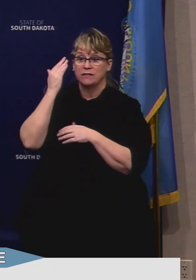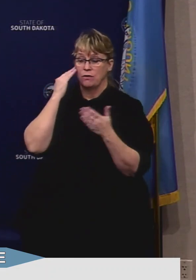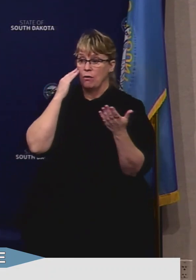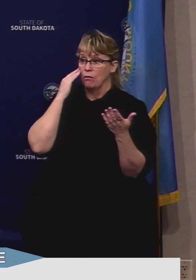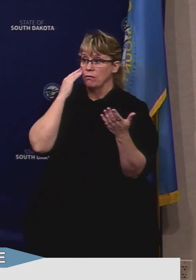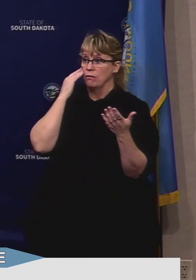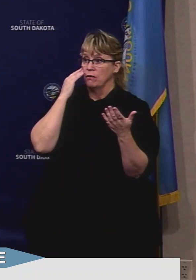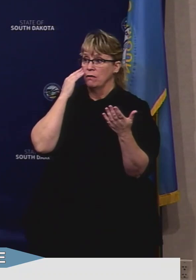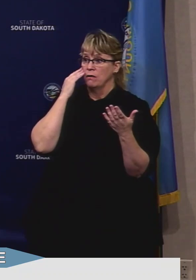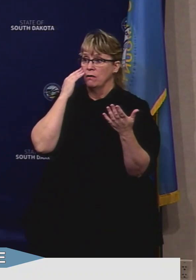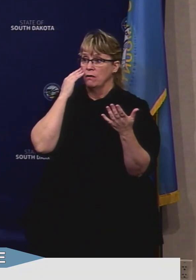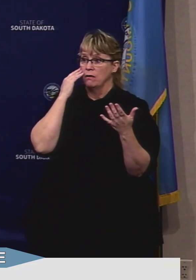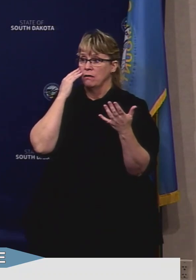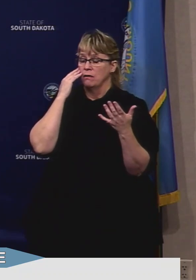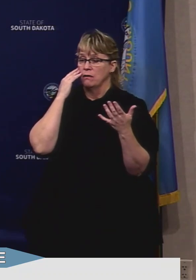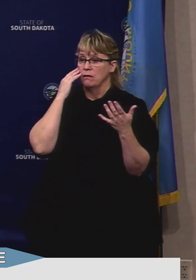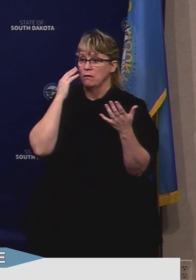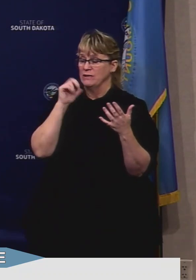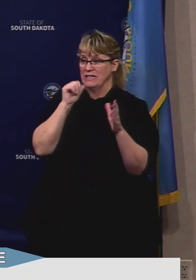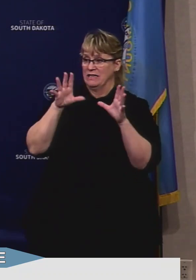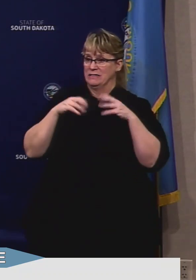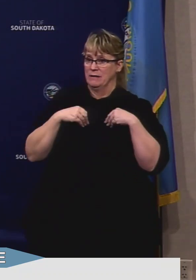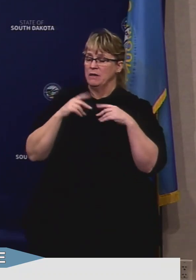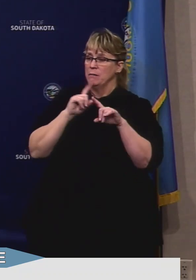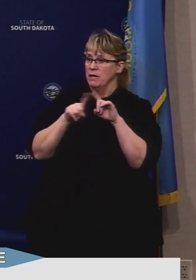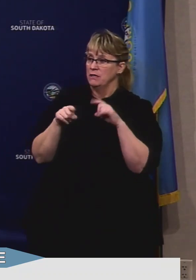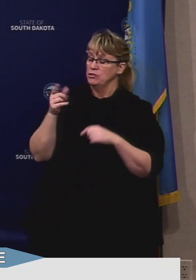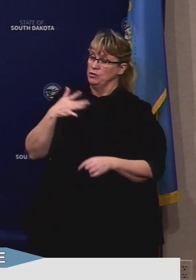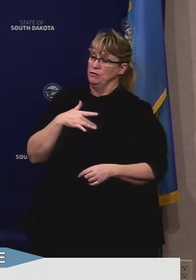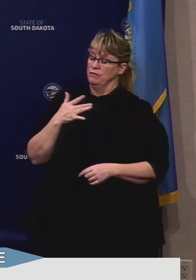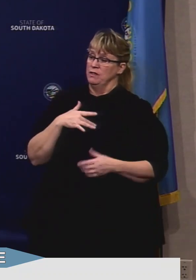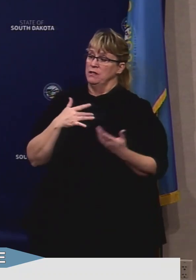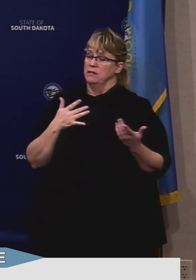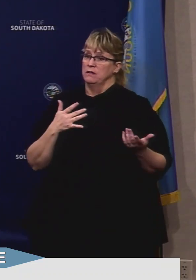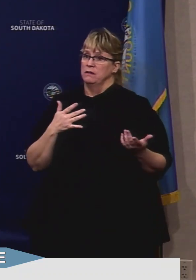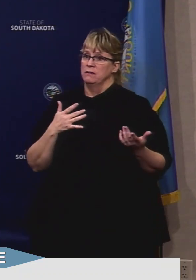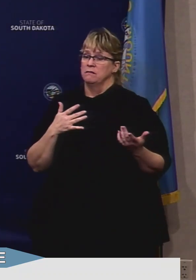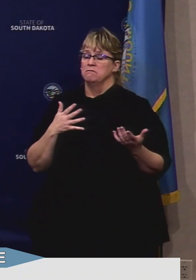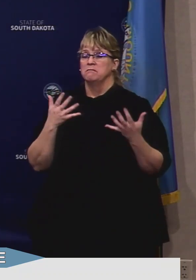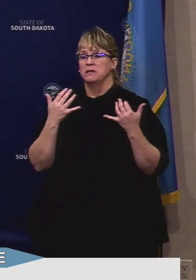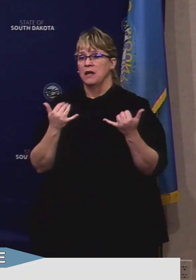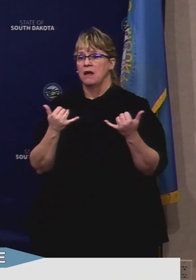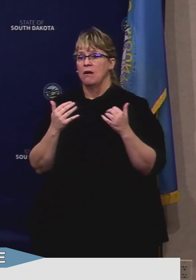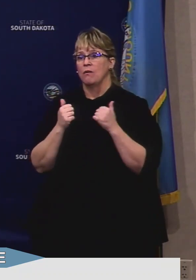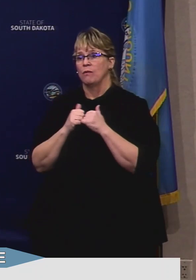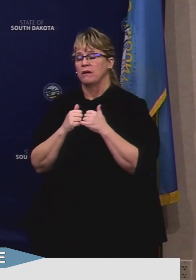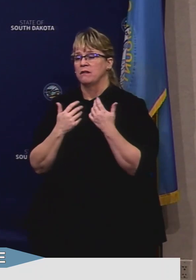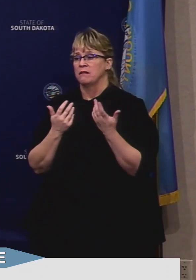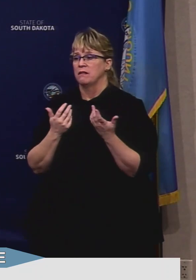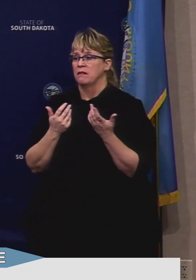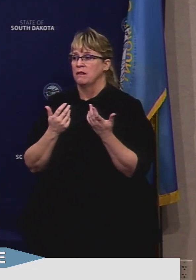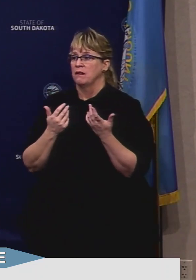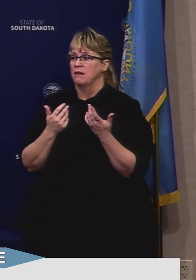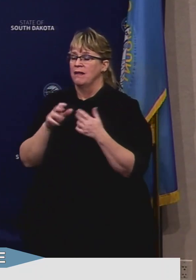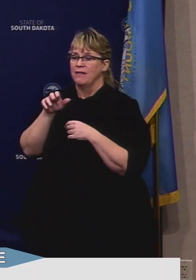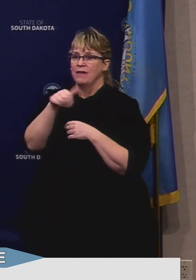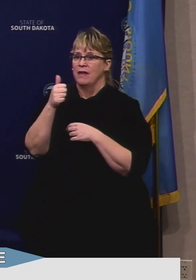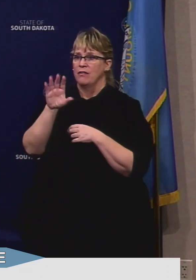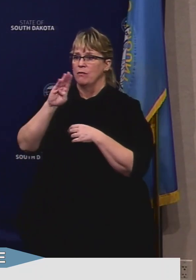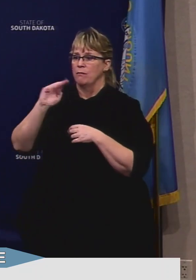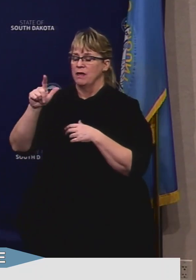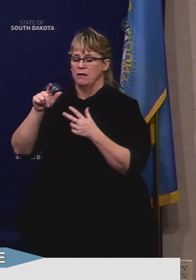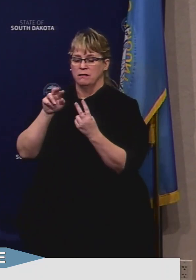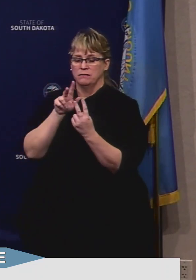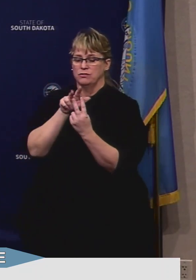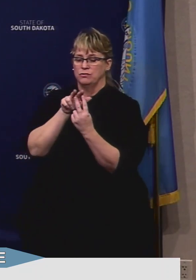was shut down, but do you have any do you think, going along with sort of the other bill